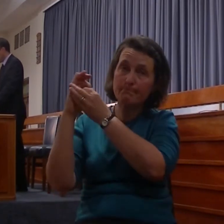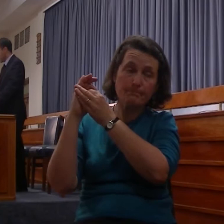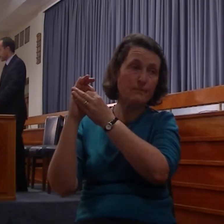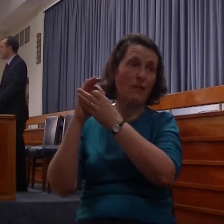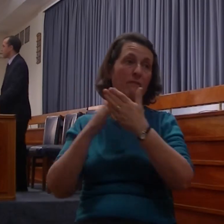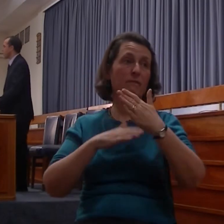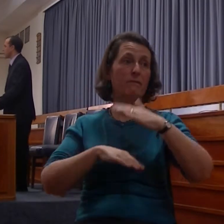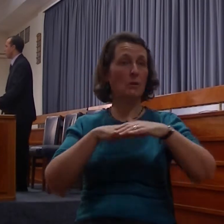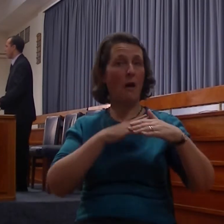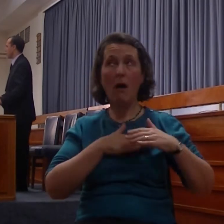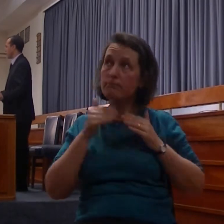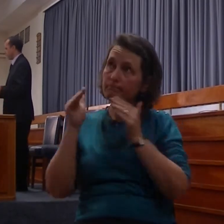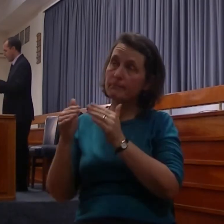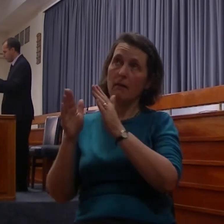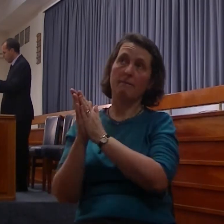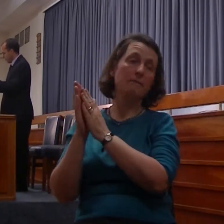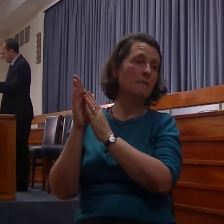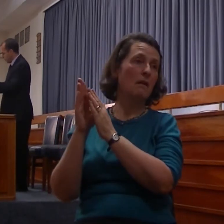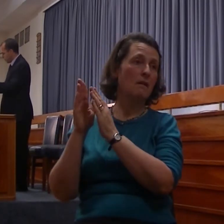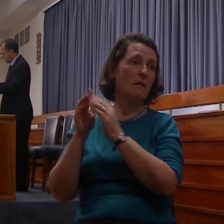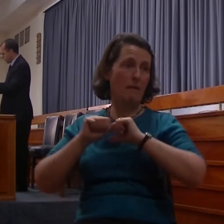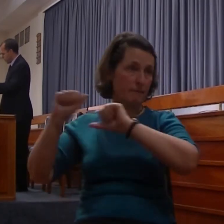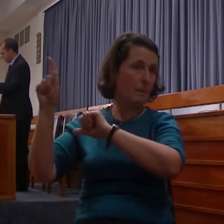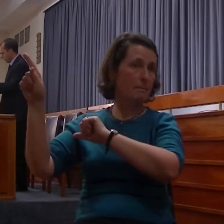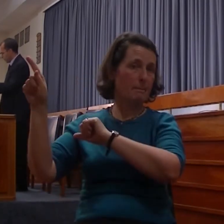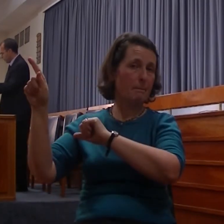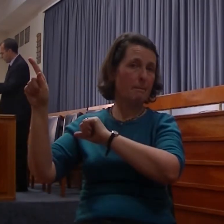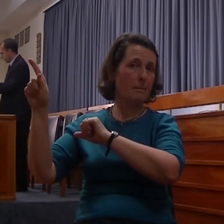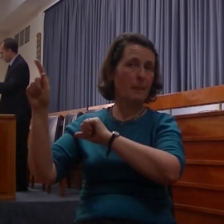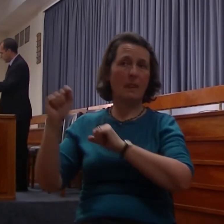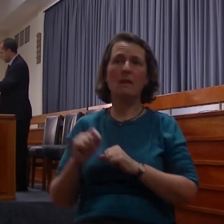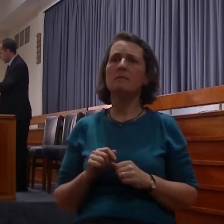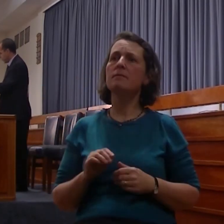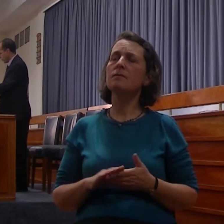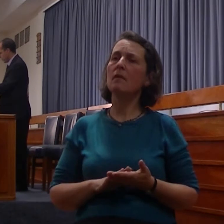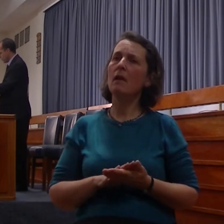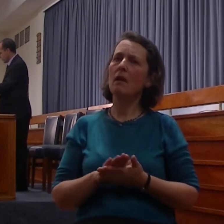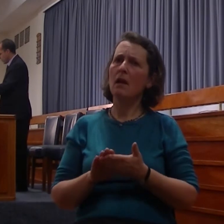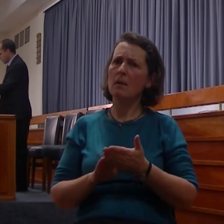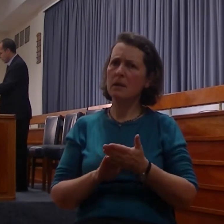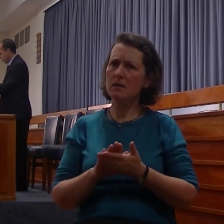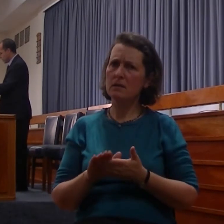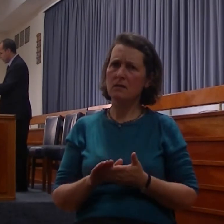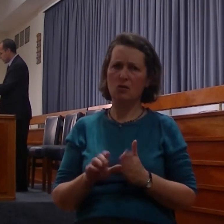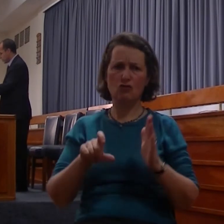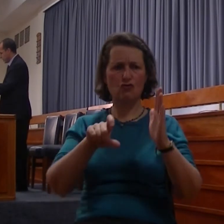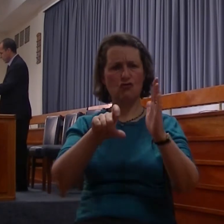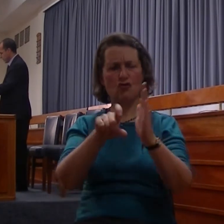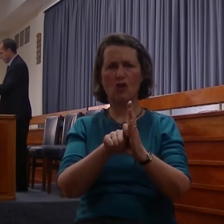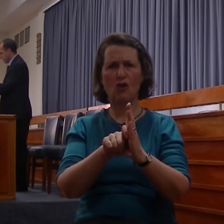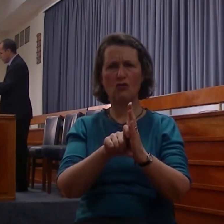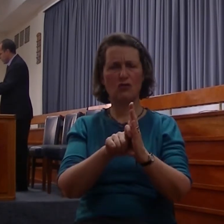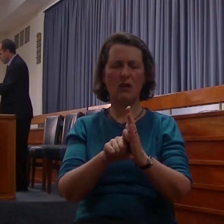really help us to cleave unto the Lord and to love Him with all our hearts. Church becomes, when we